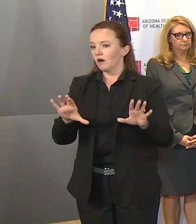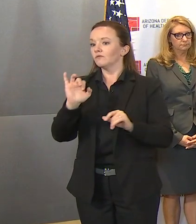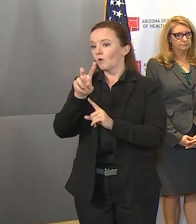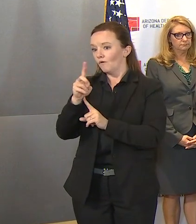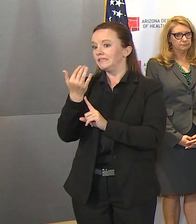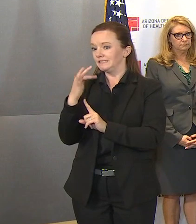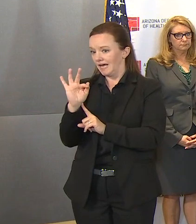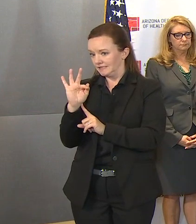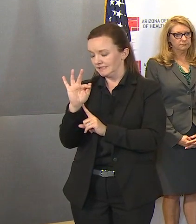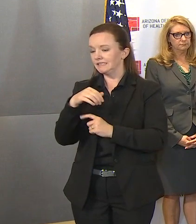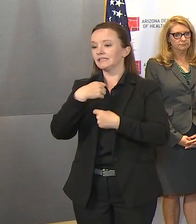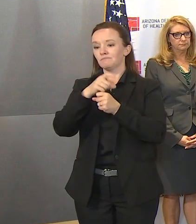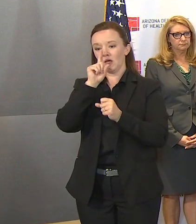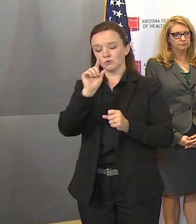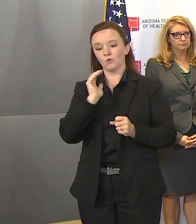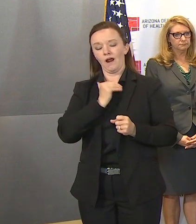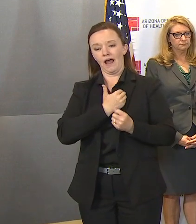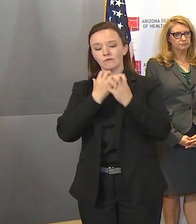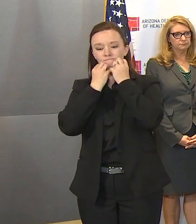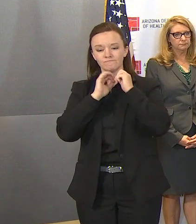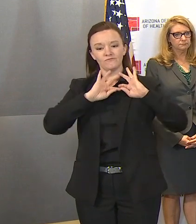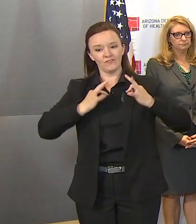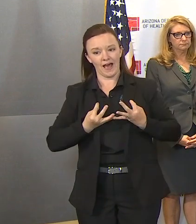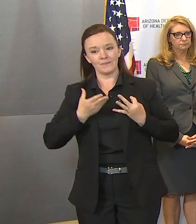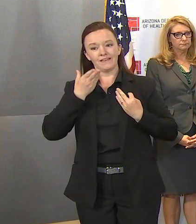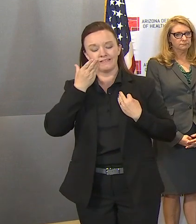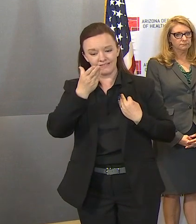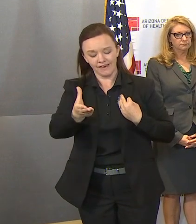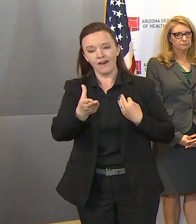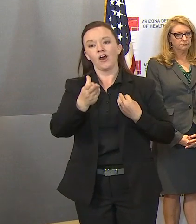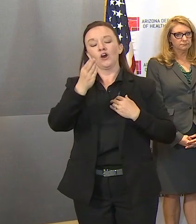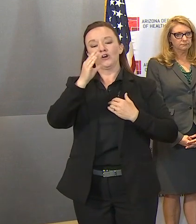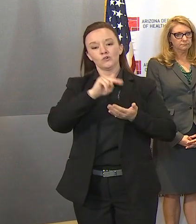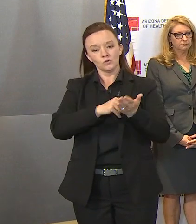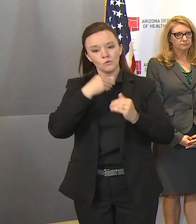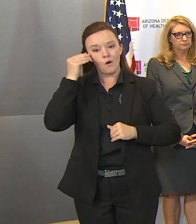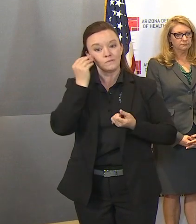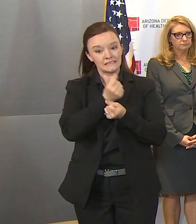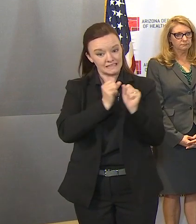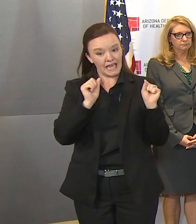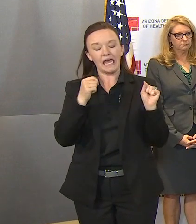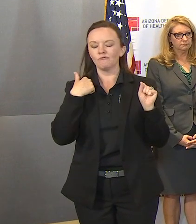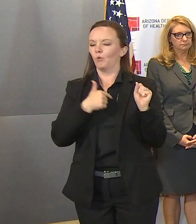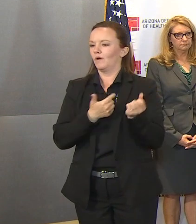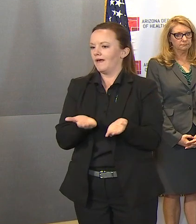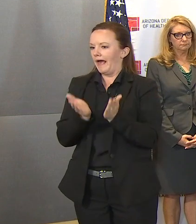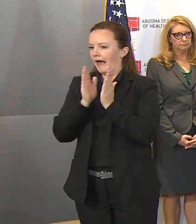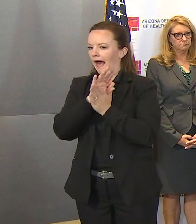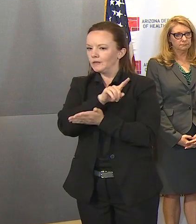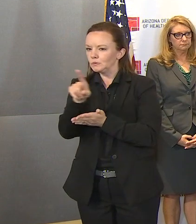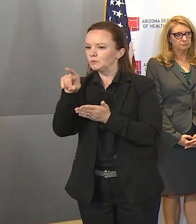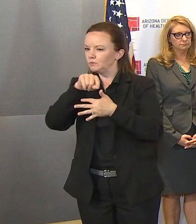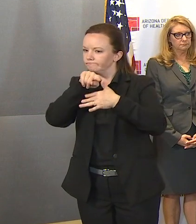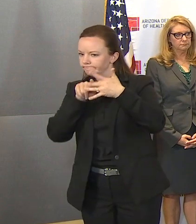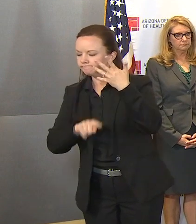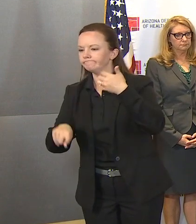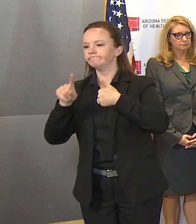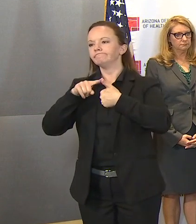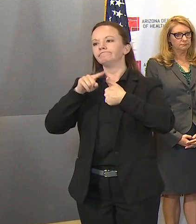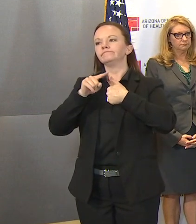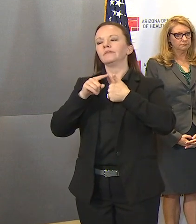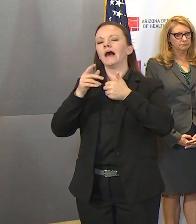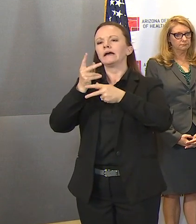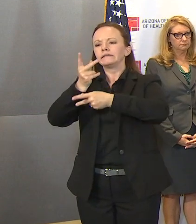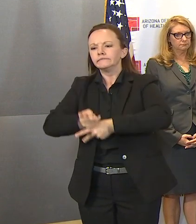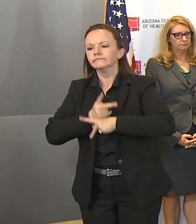living facilities are safe, there are also things we are going to request. Take precautions similar to those that we recommend